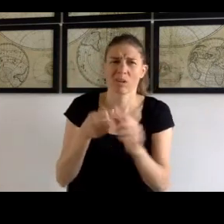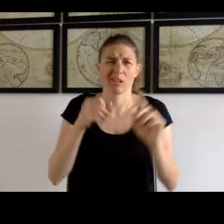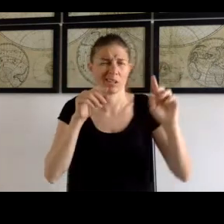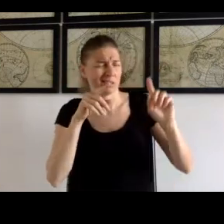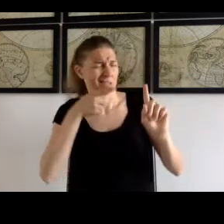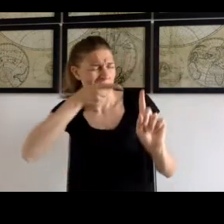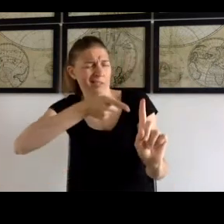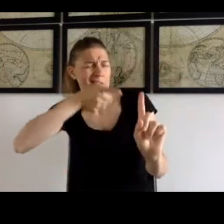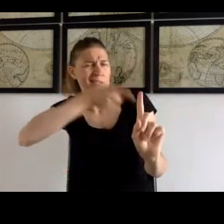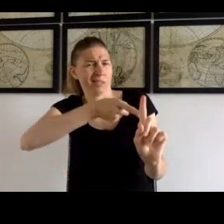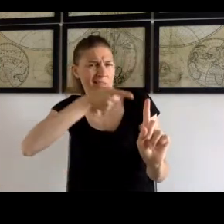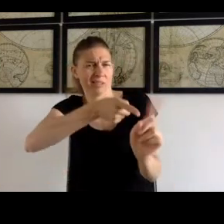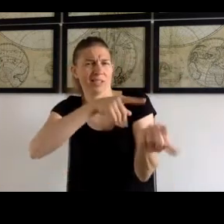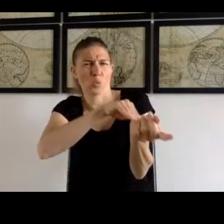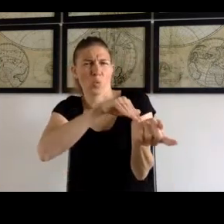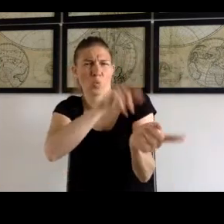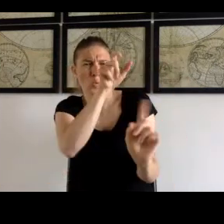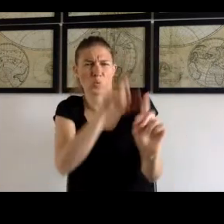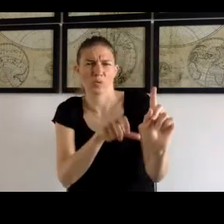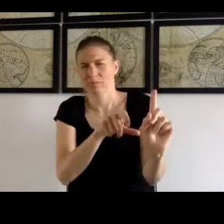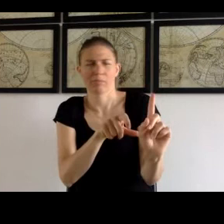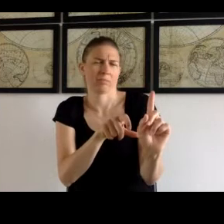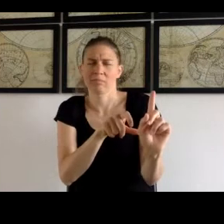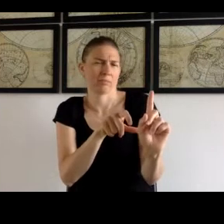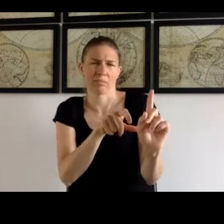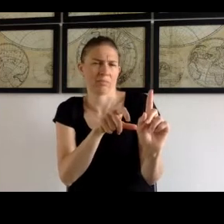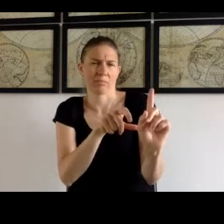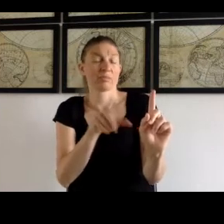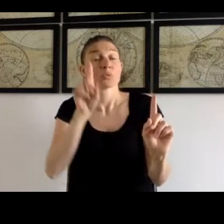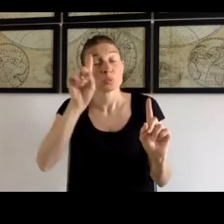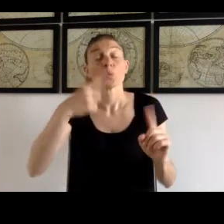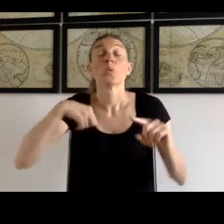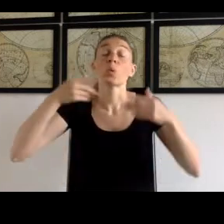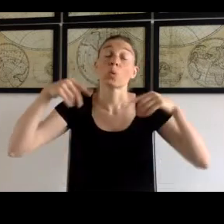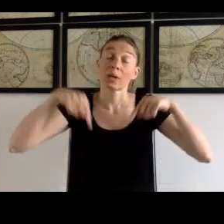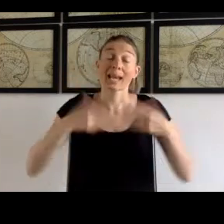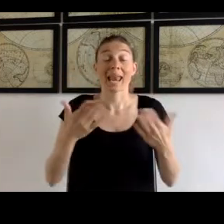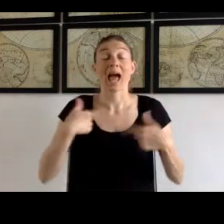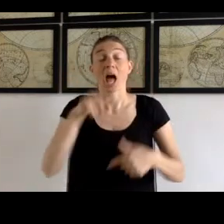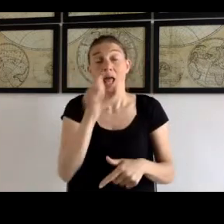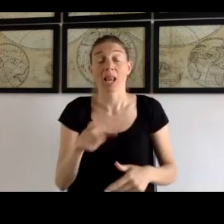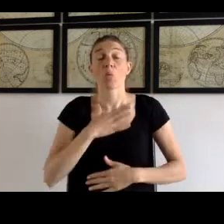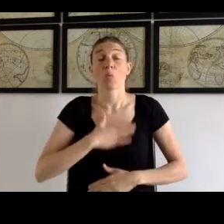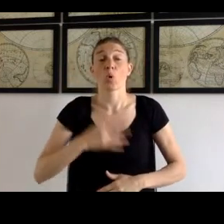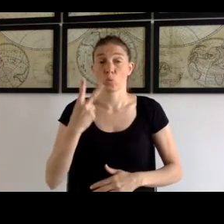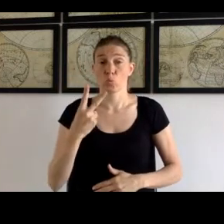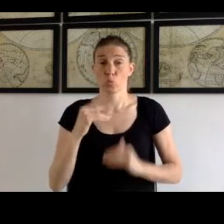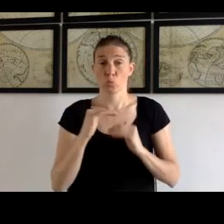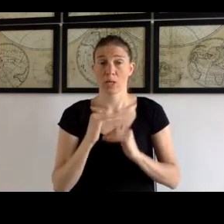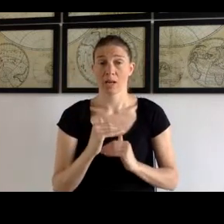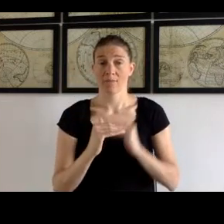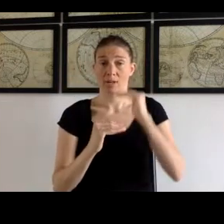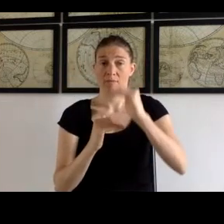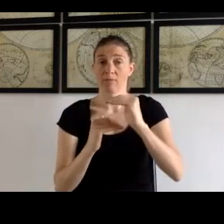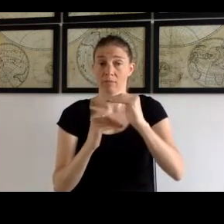to developing a system to 2 levels of the assessment. Next slide.